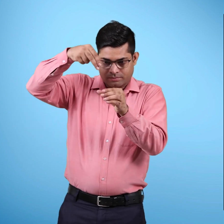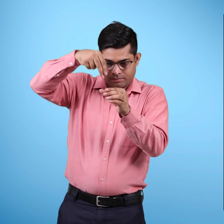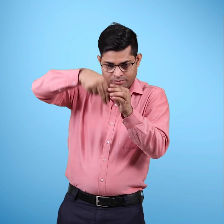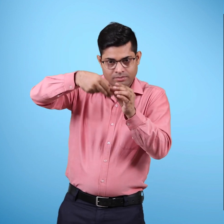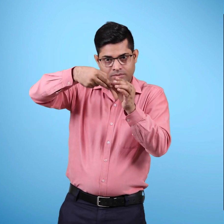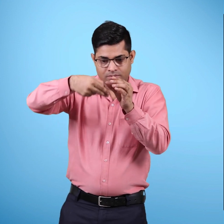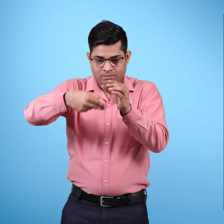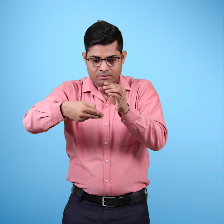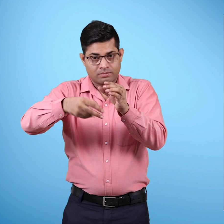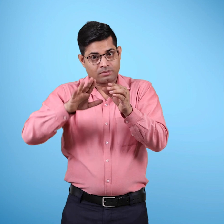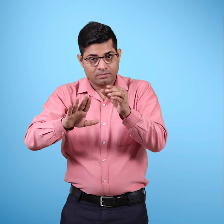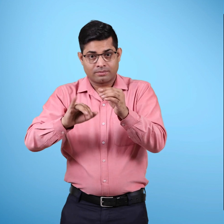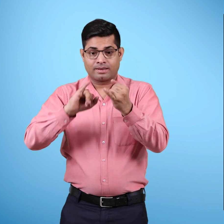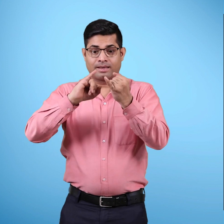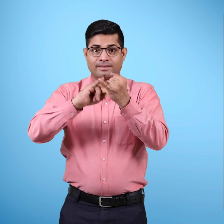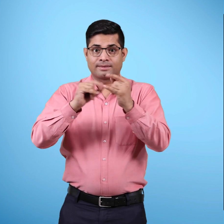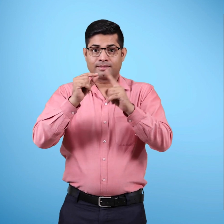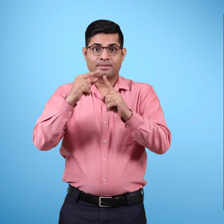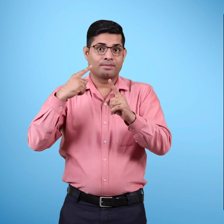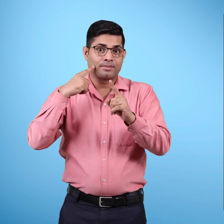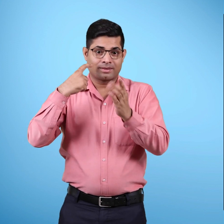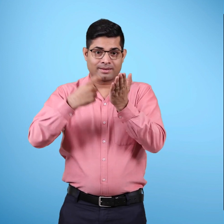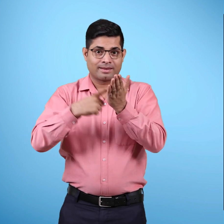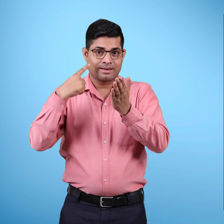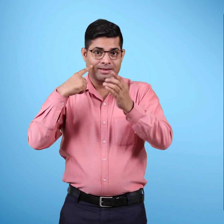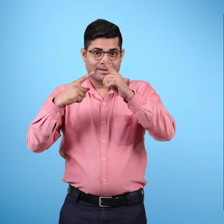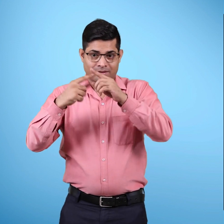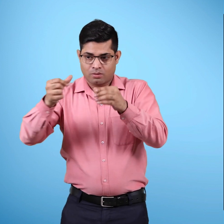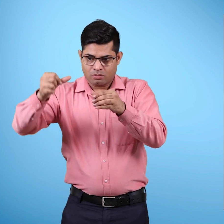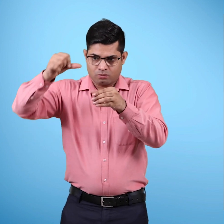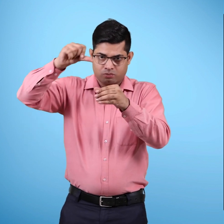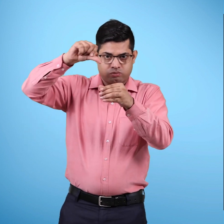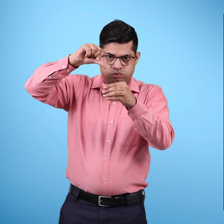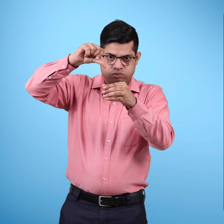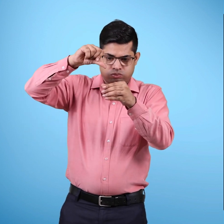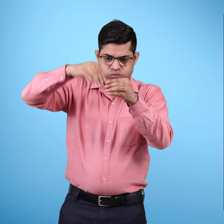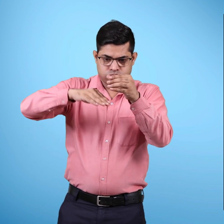and pour spirit to completely immerse the leaf.